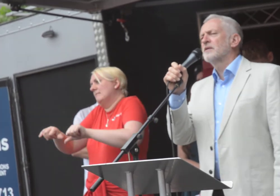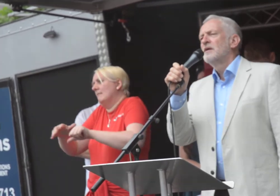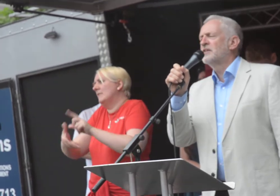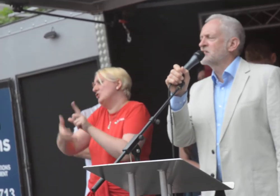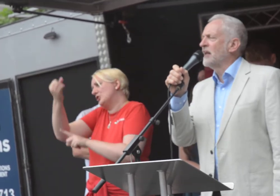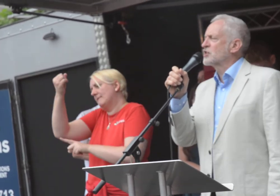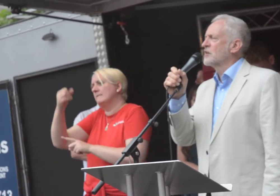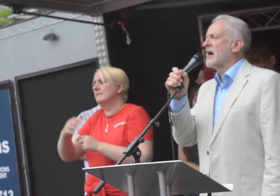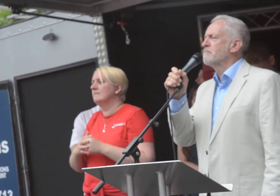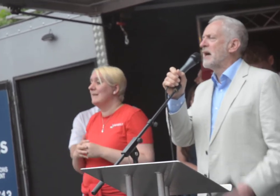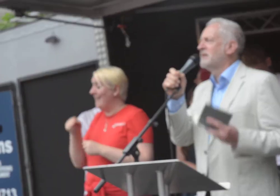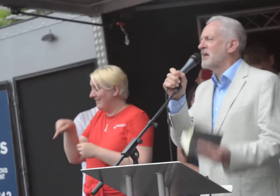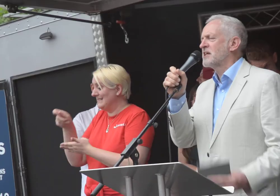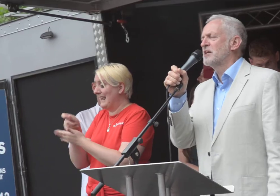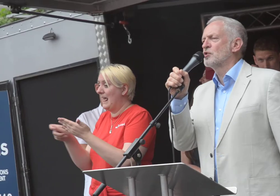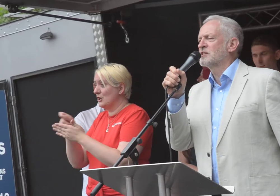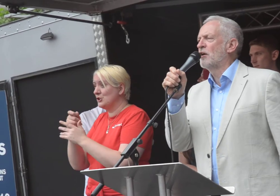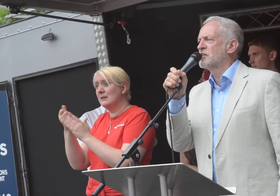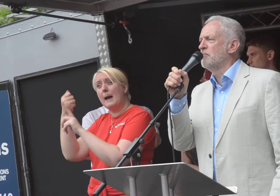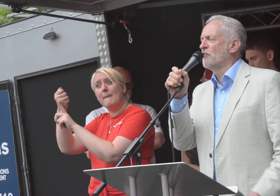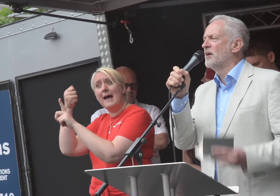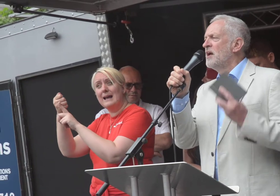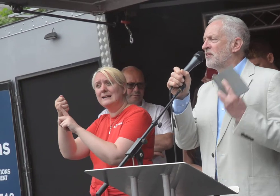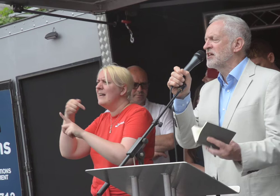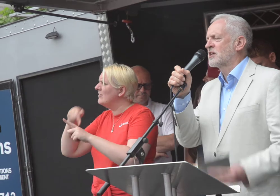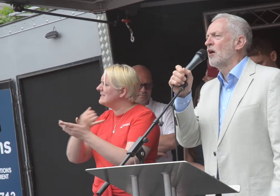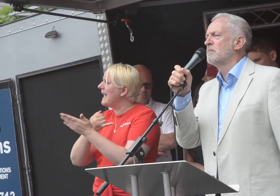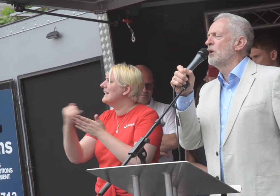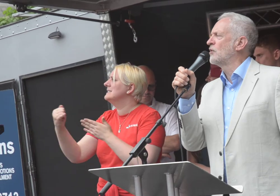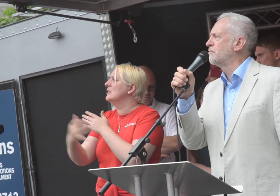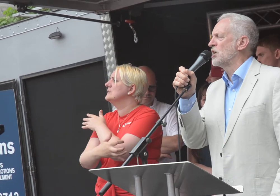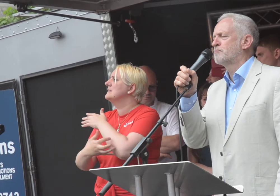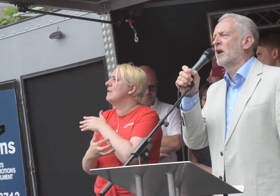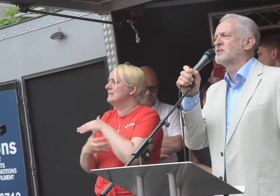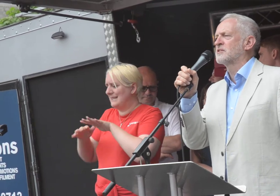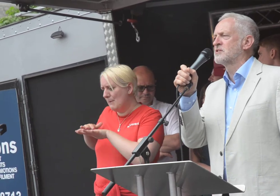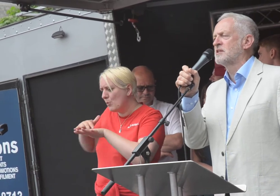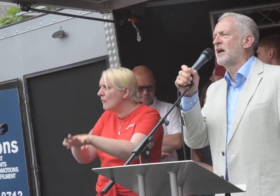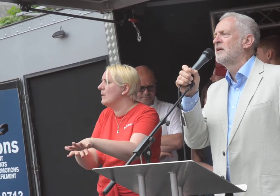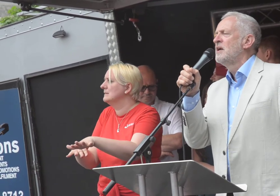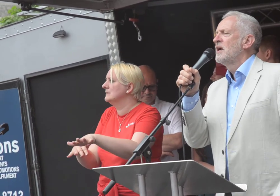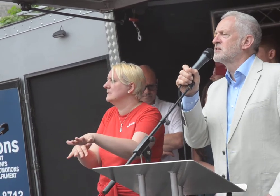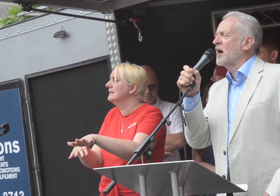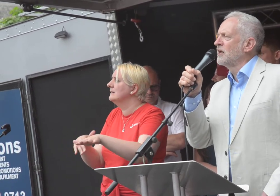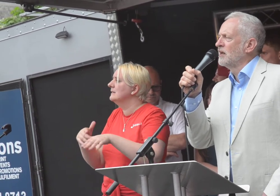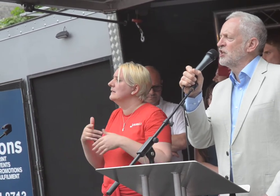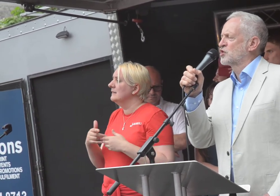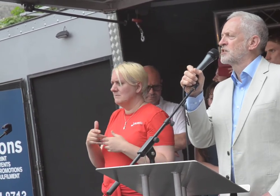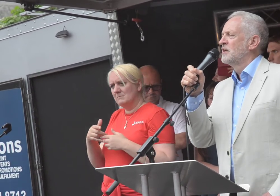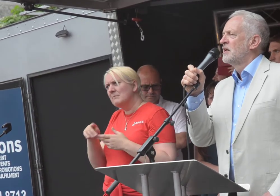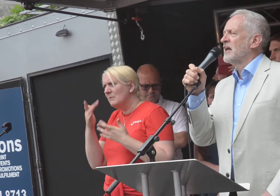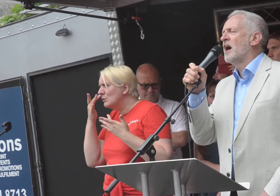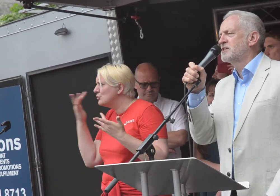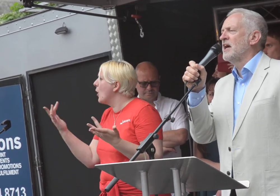what this election campaign, this anti-austerity movement, this current mood in British politics has done is